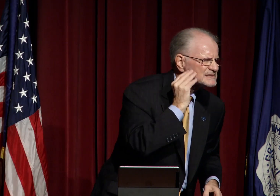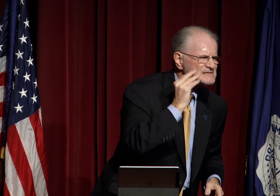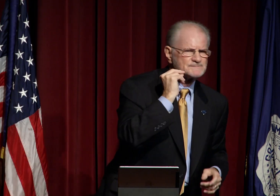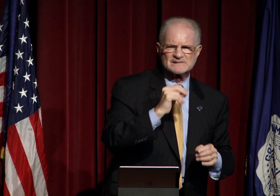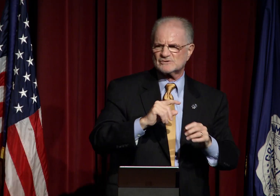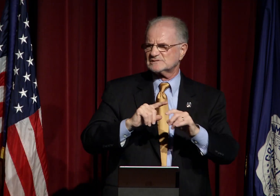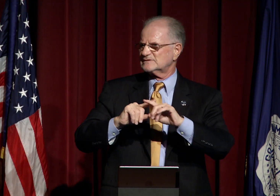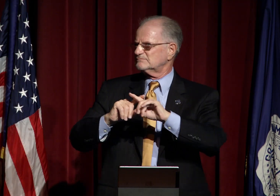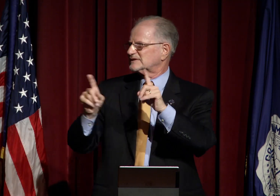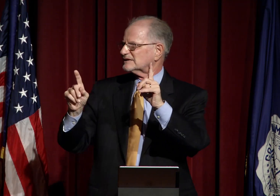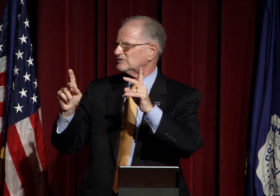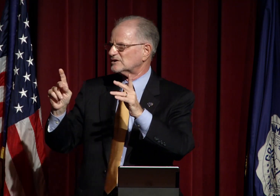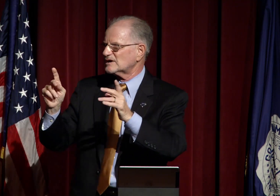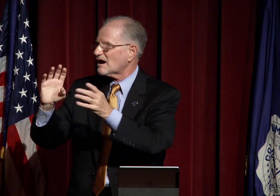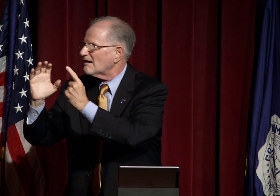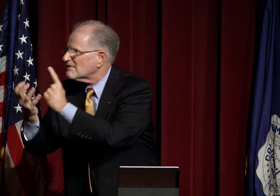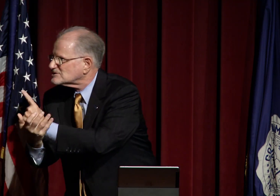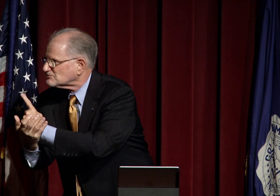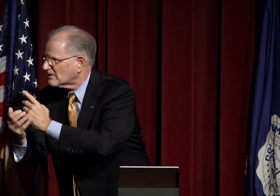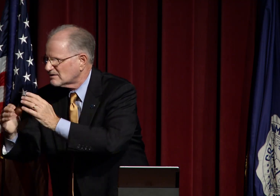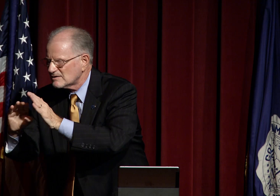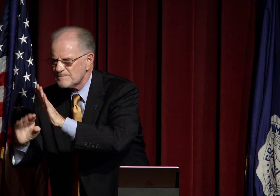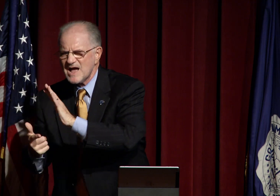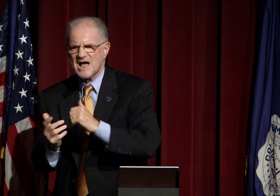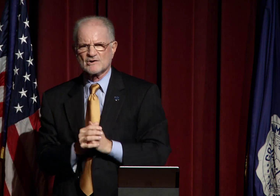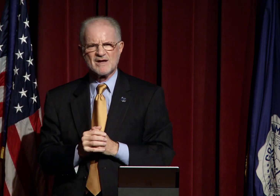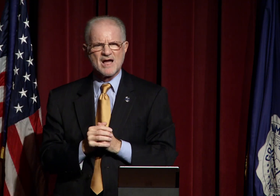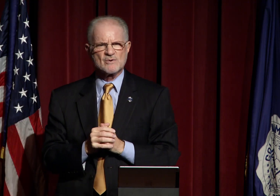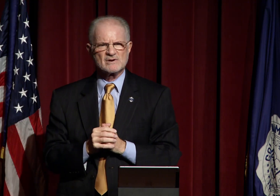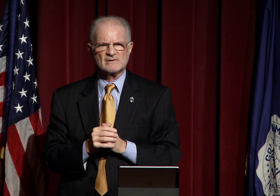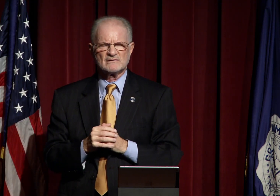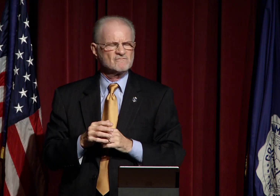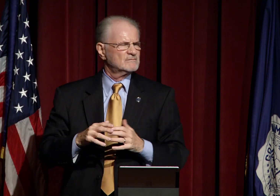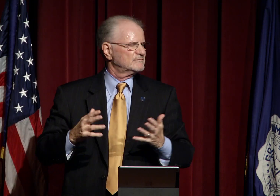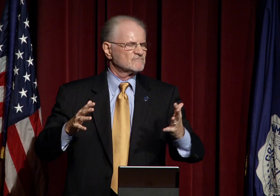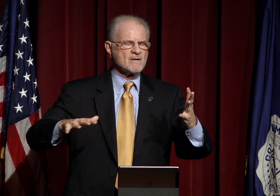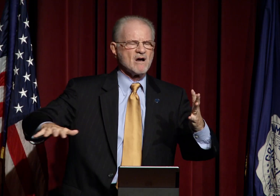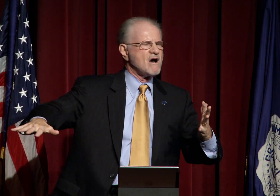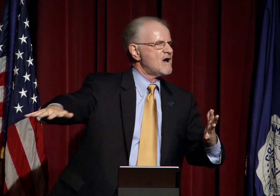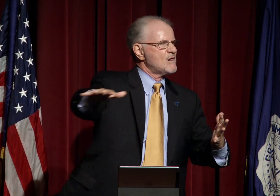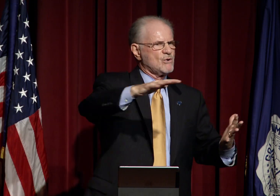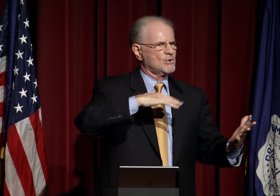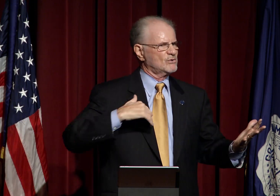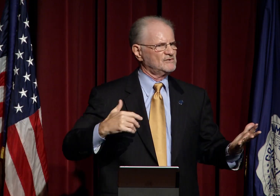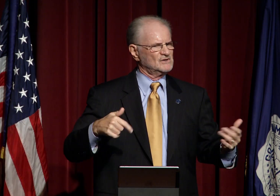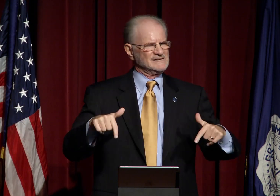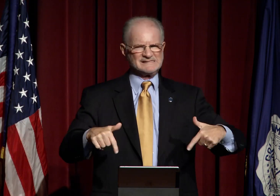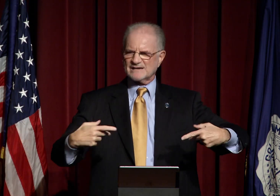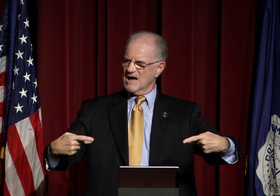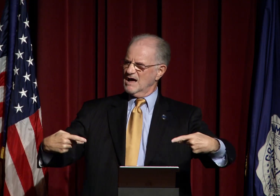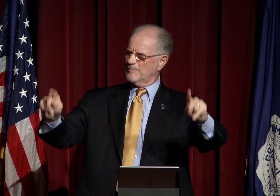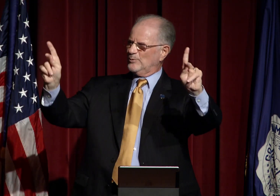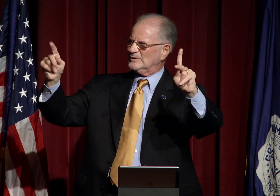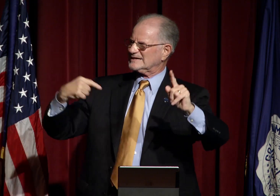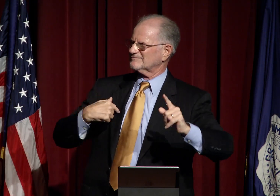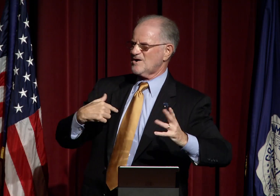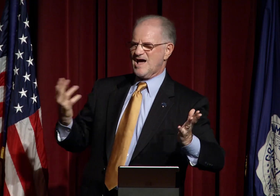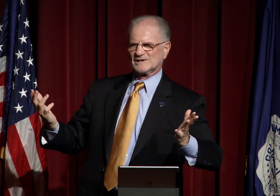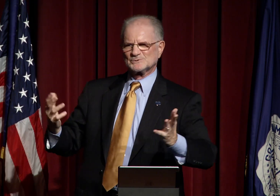backgrounds, different educational experiences, and in fact, different cultures. Students come from all over